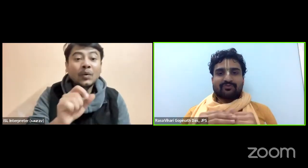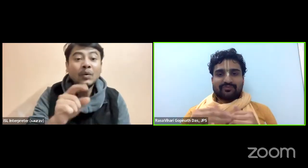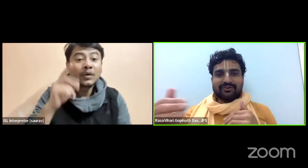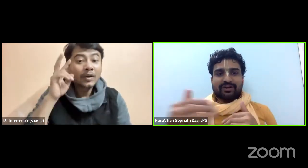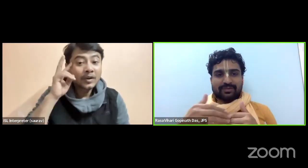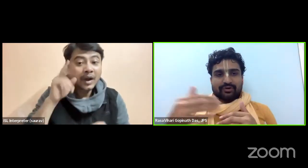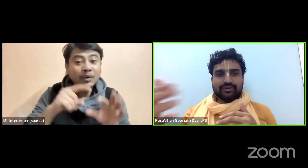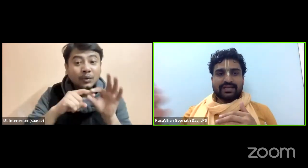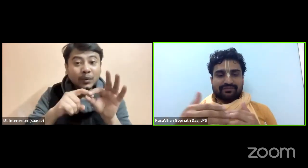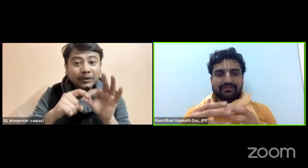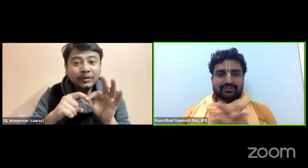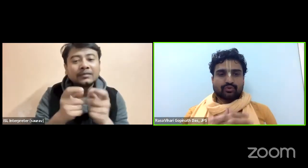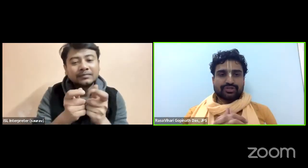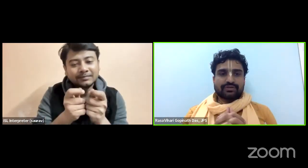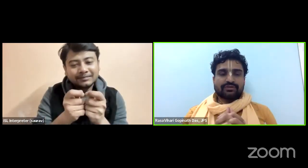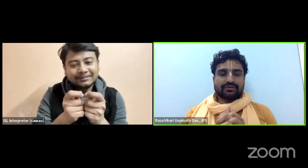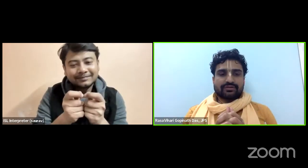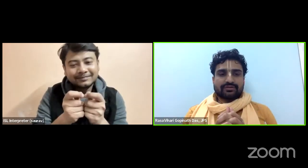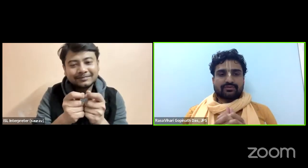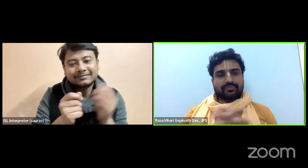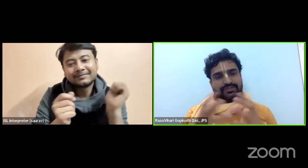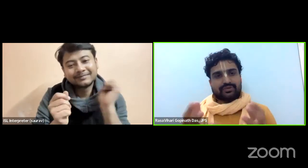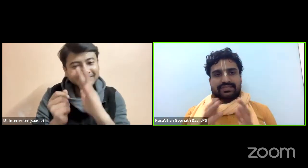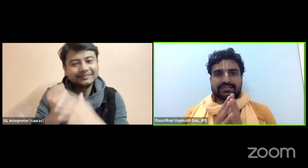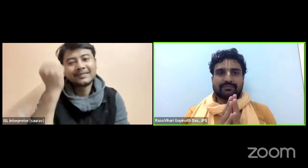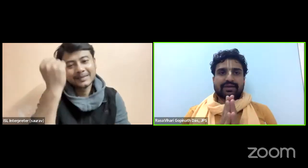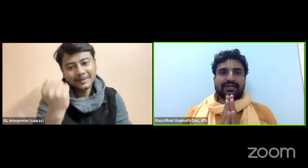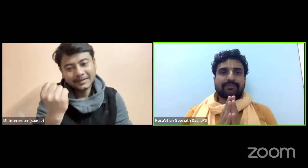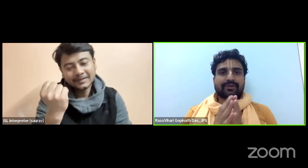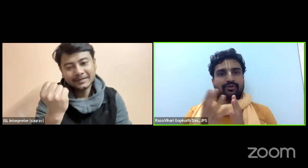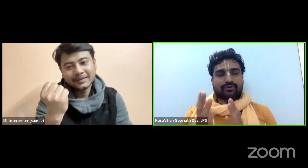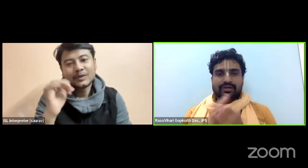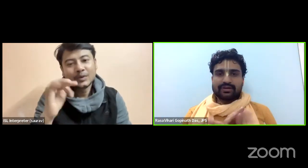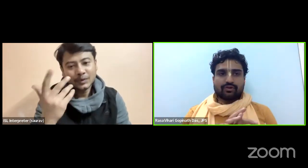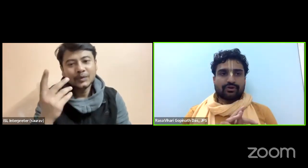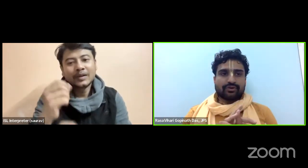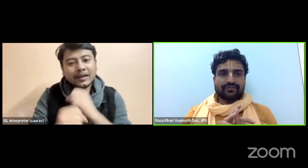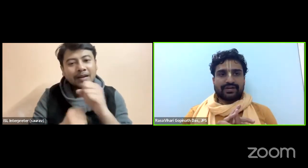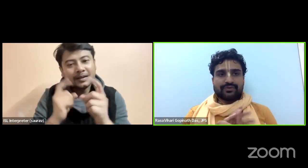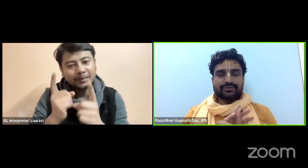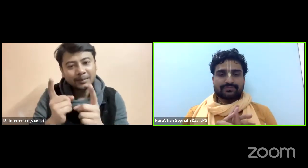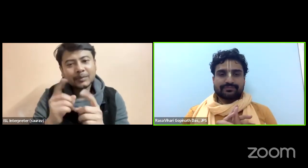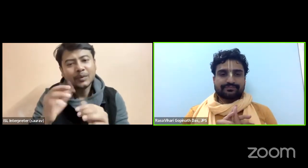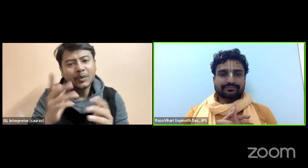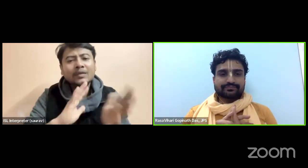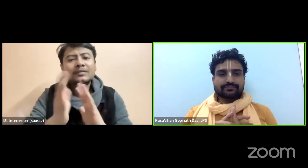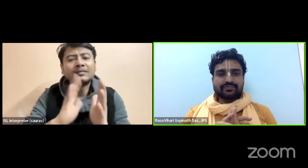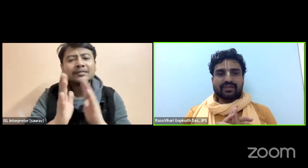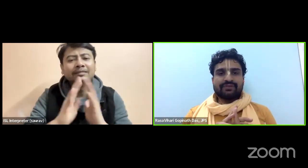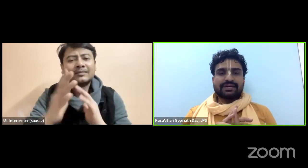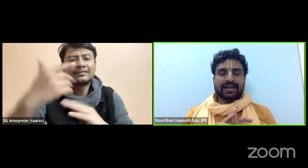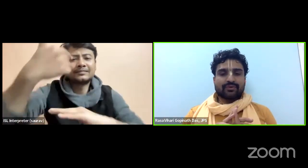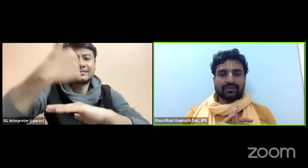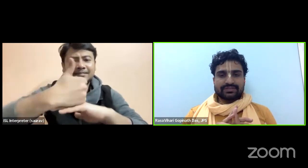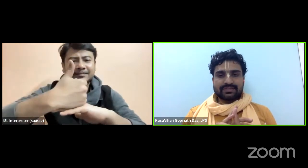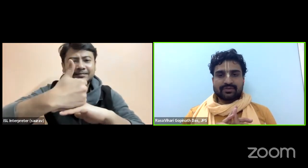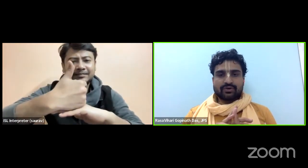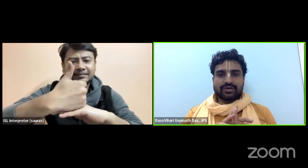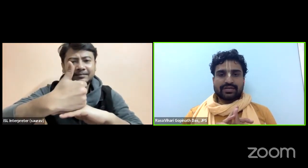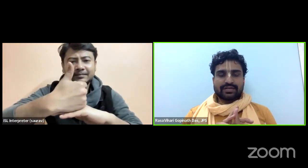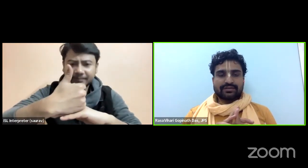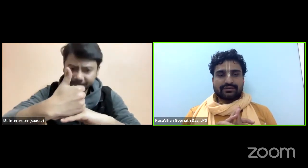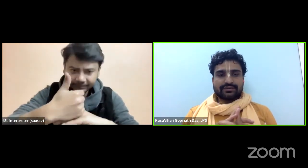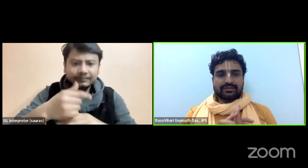because somehow we are not able to take everyone's question. Please, you can send by typing or you can record your videos. We'll try to answer